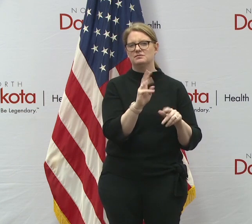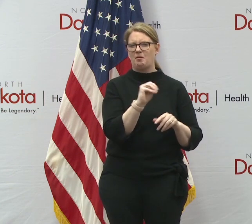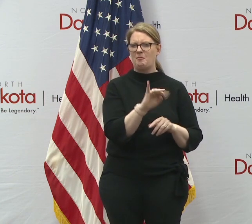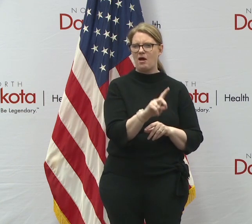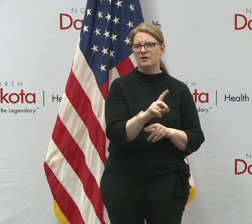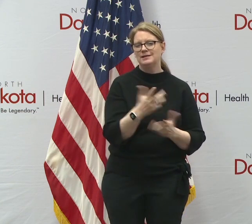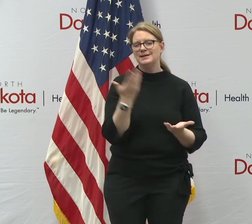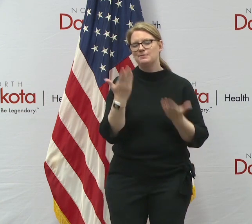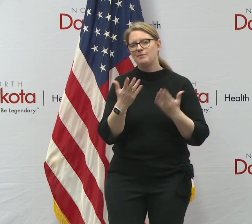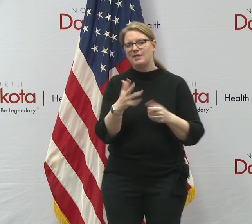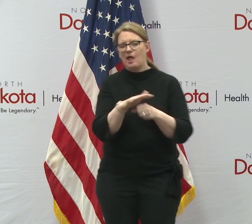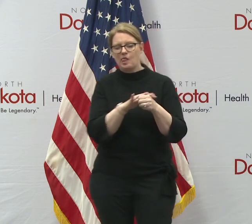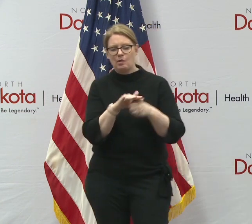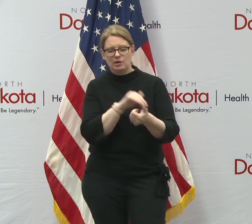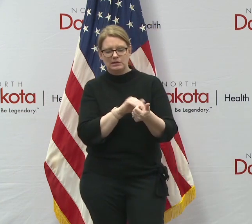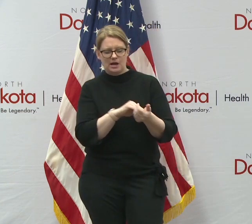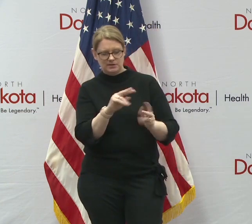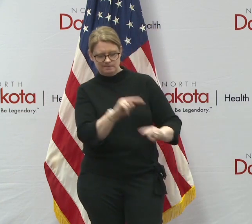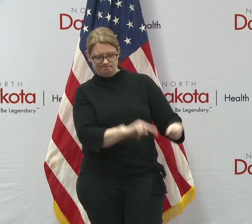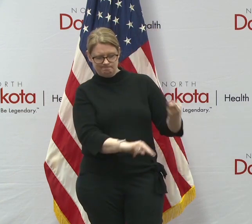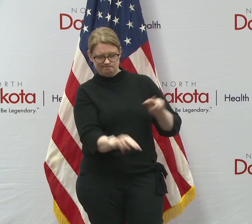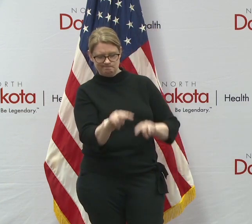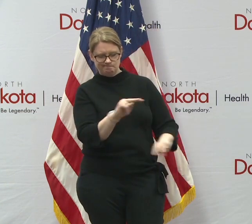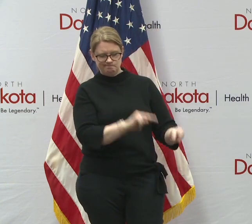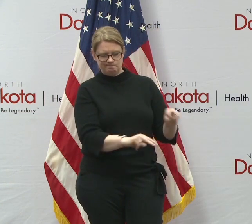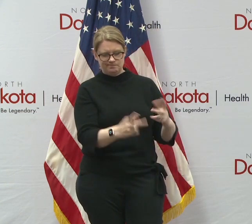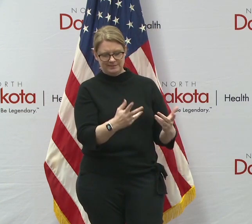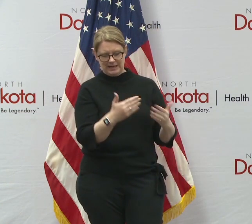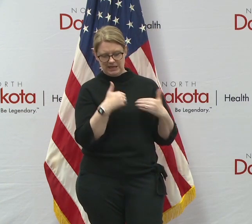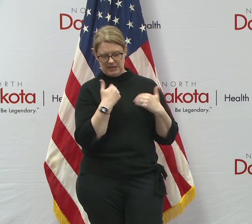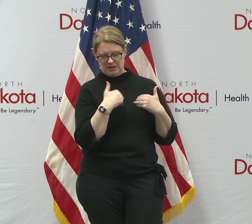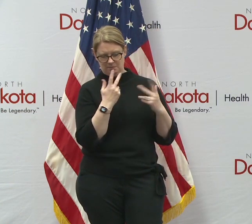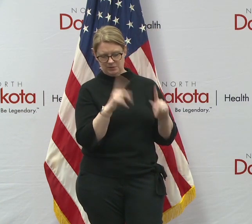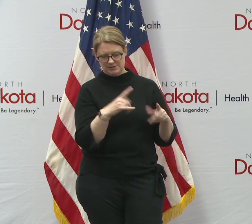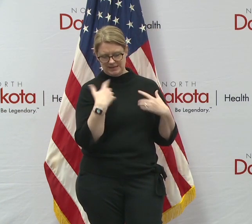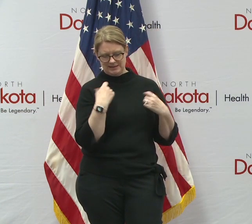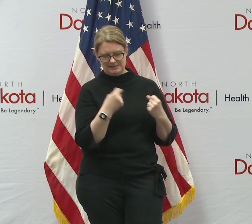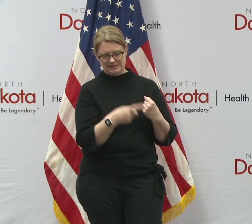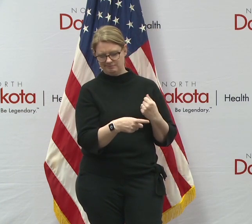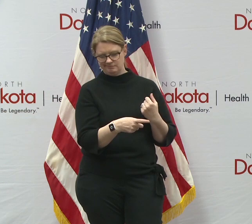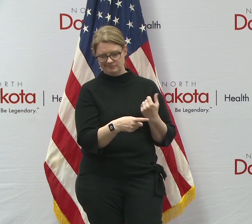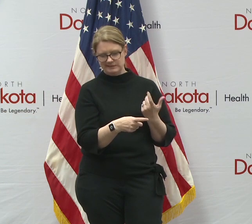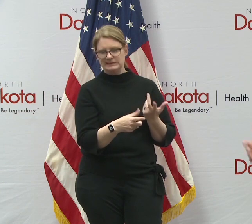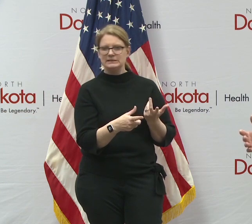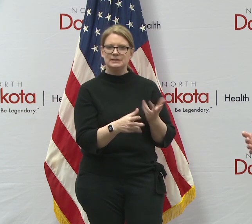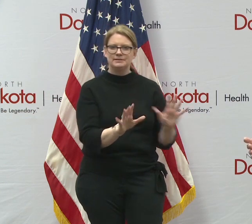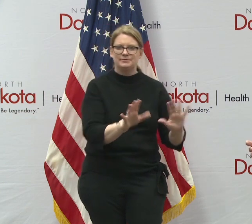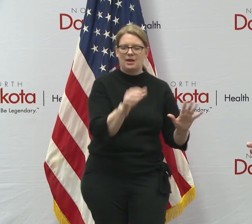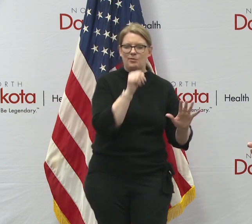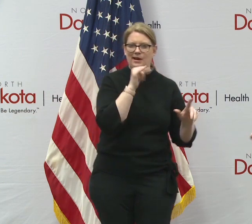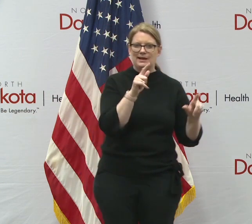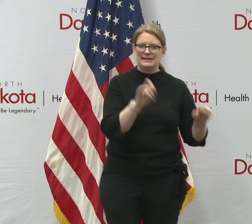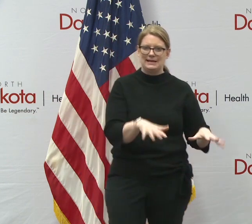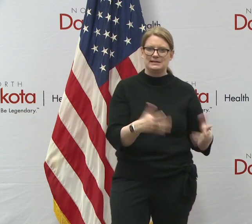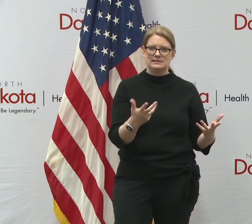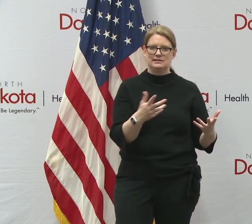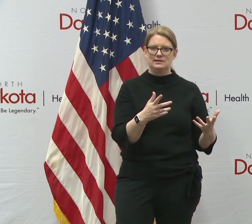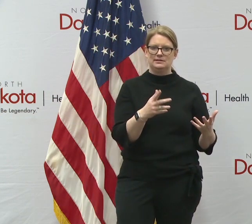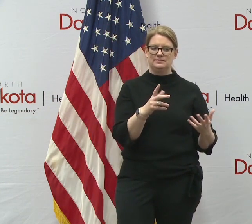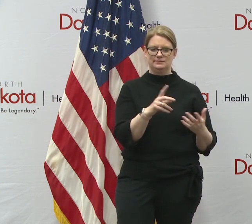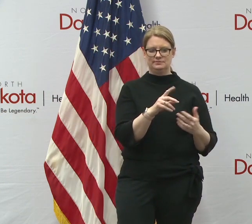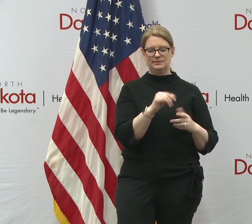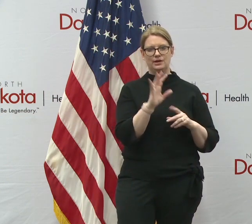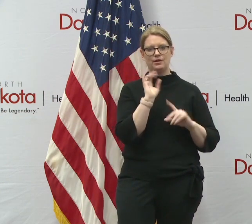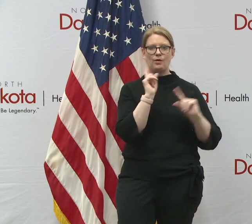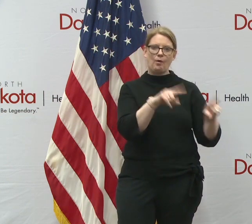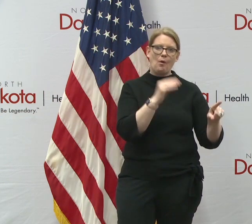have made their own assessment of that young person's health and said, look, we're not going to do anything differently. Treat it like you have the flu. Go